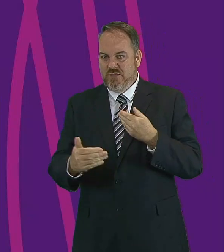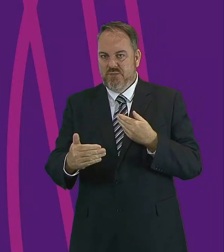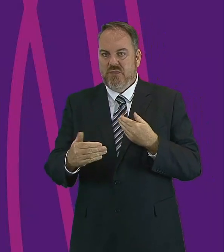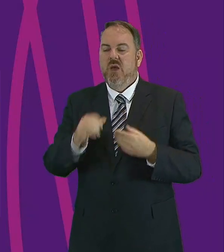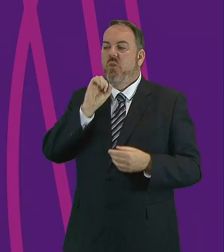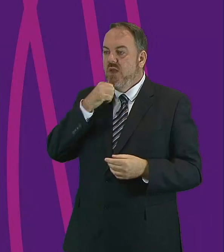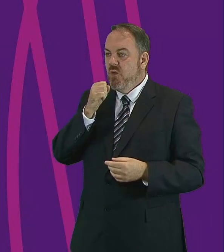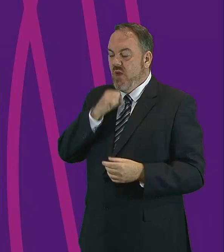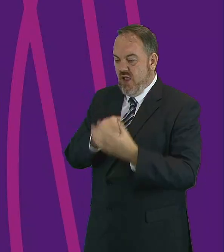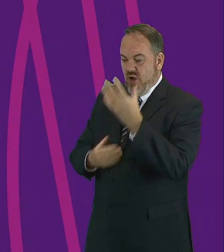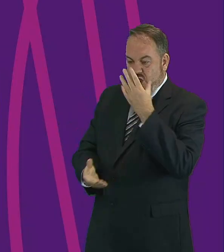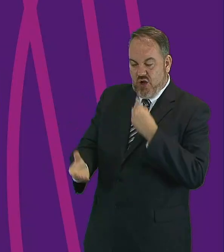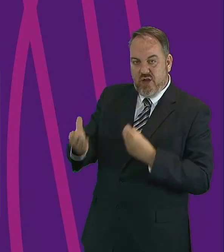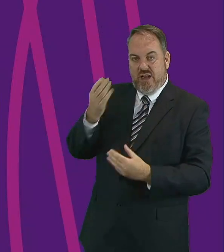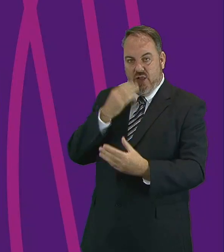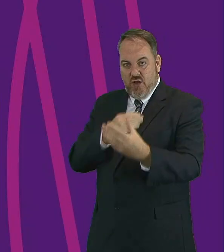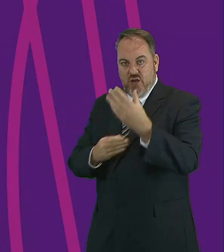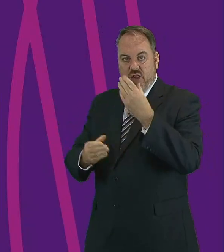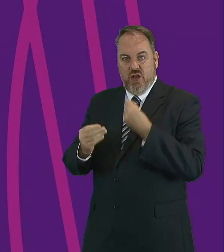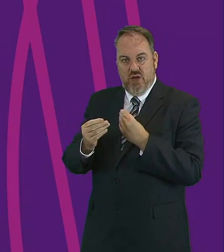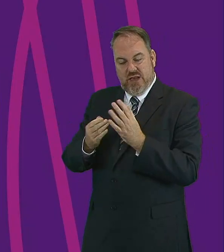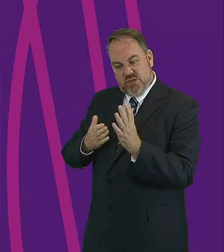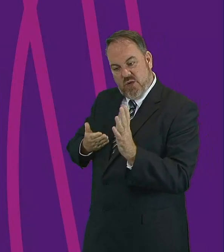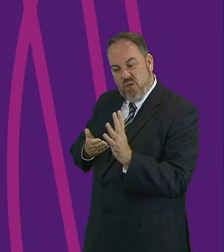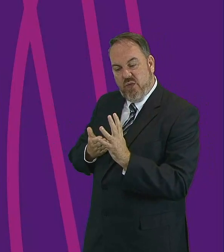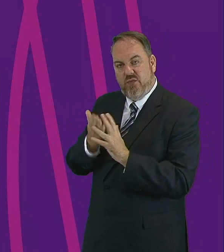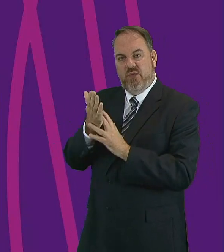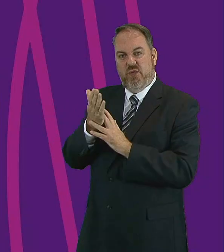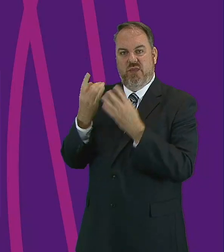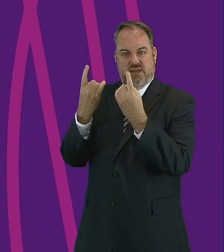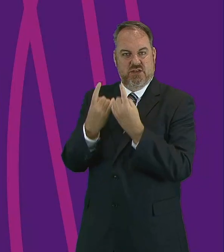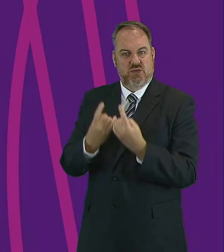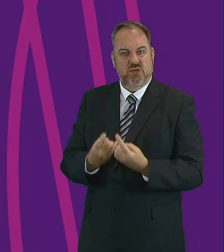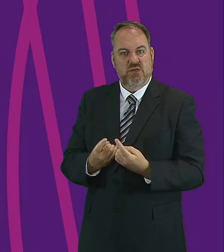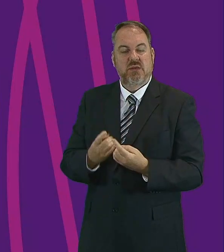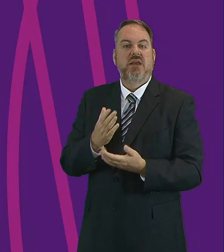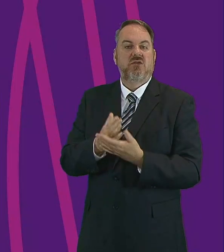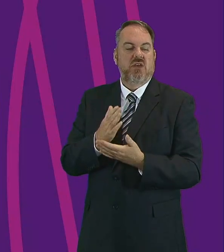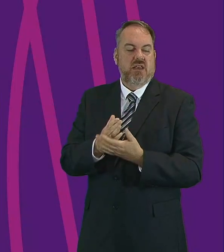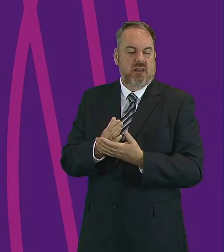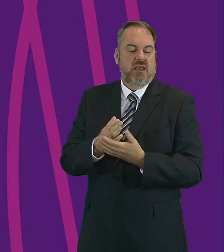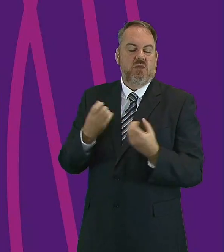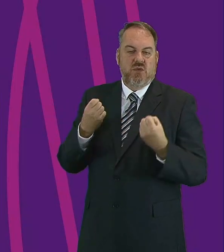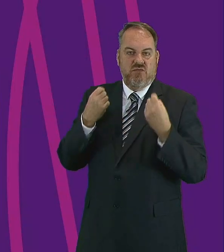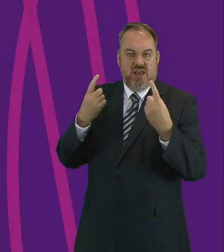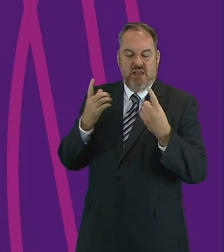go along in that, and we take a whole range of advice about the steps that we require to put in